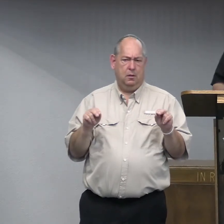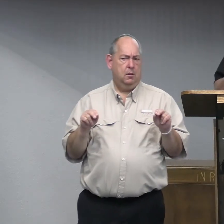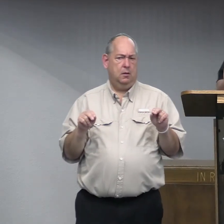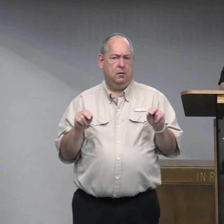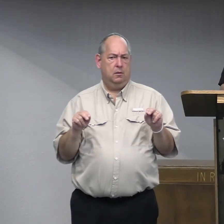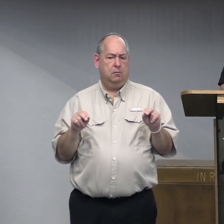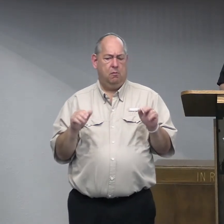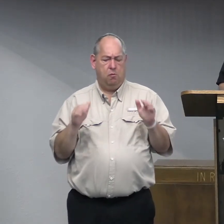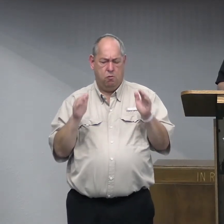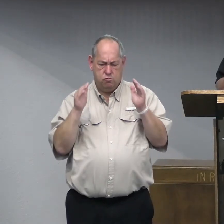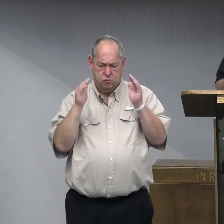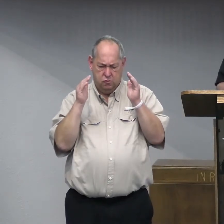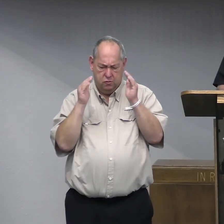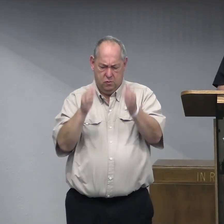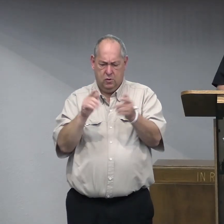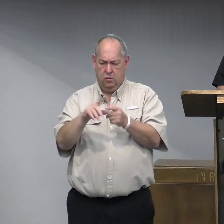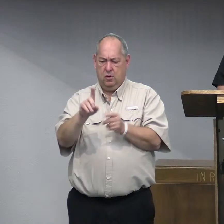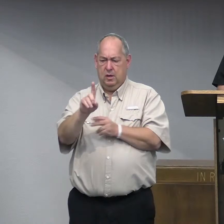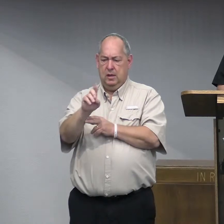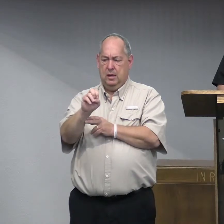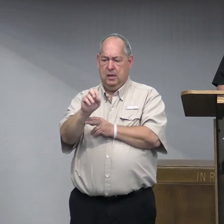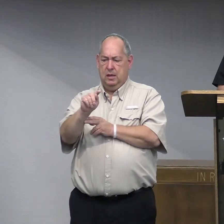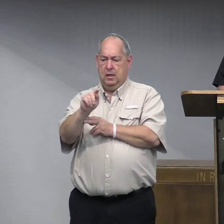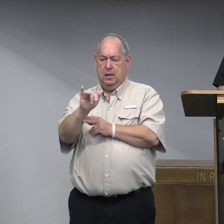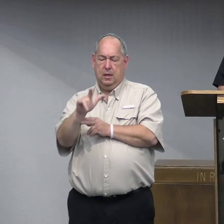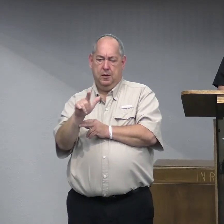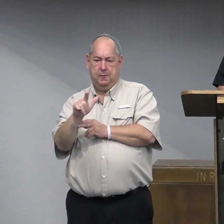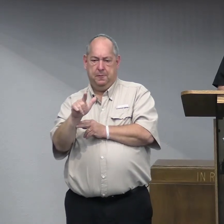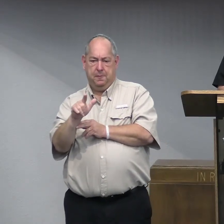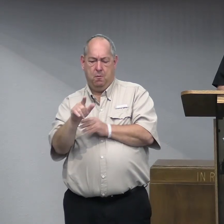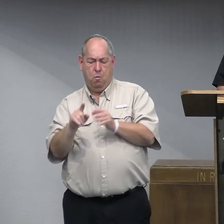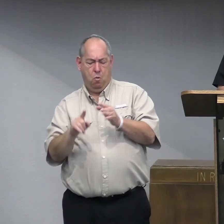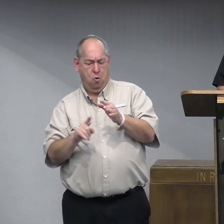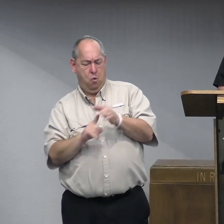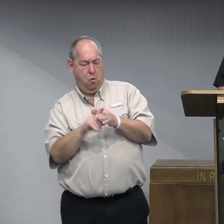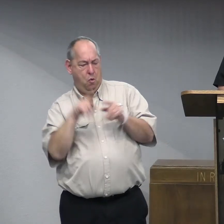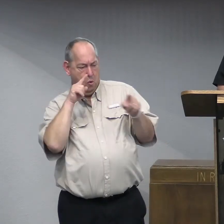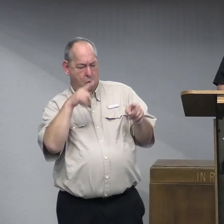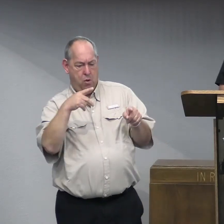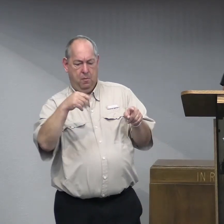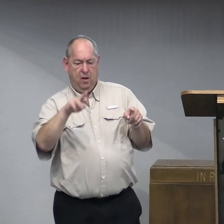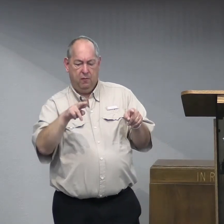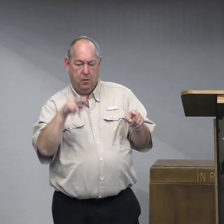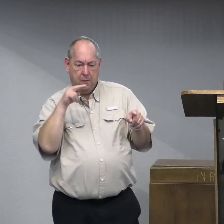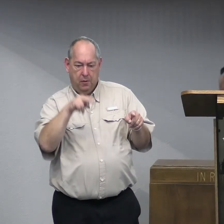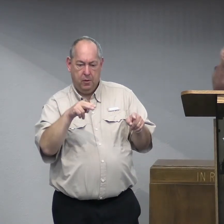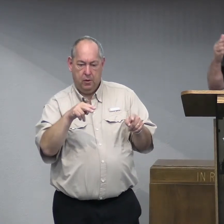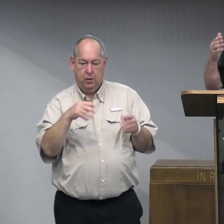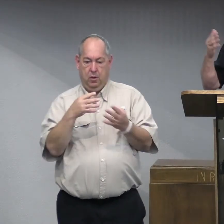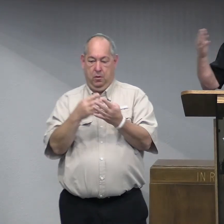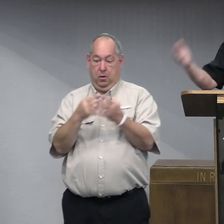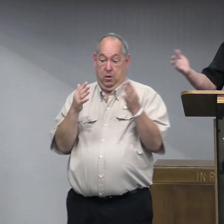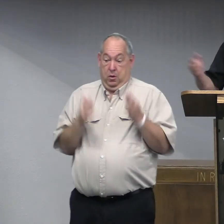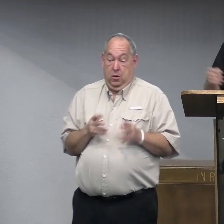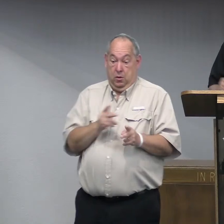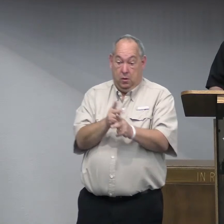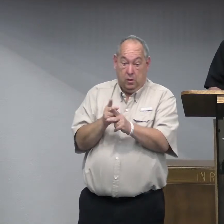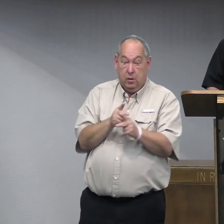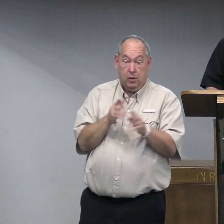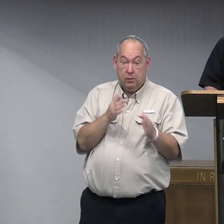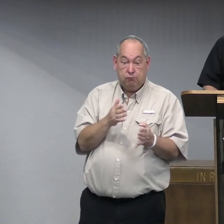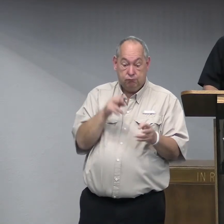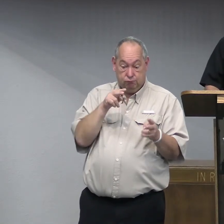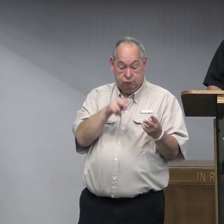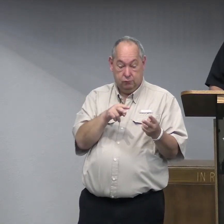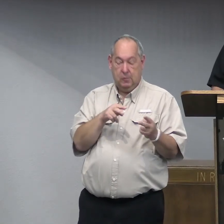his attention to detail that stood out to Potiphar, that stood out to the person over the